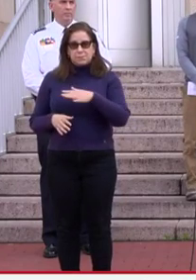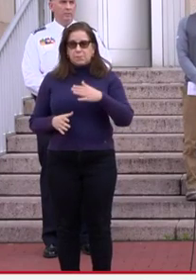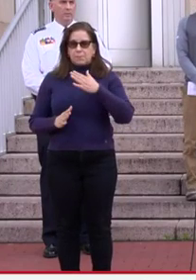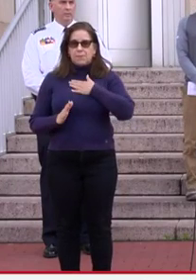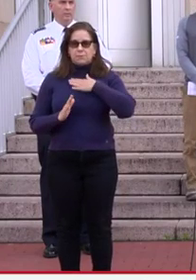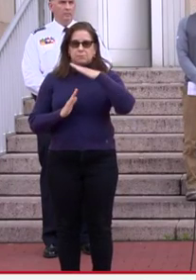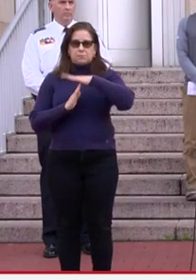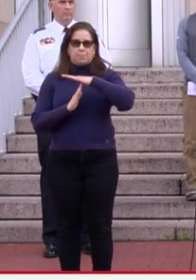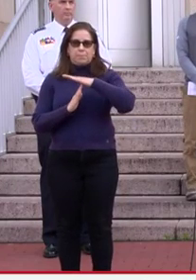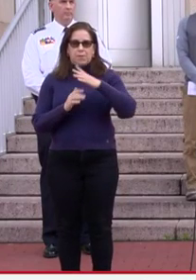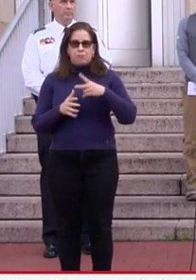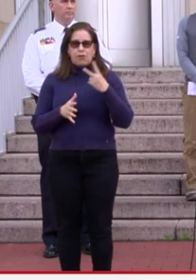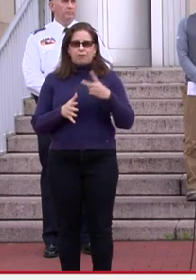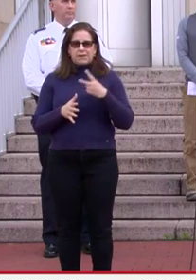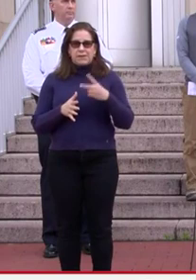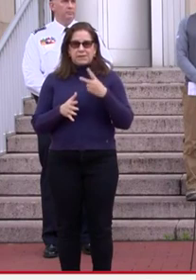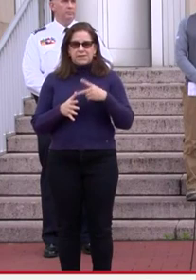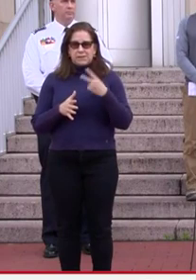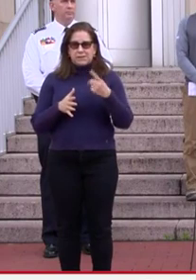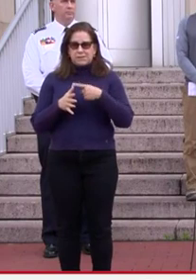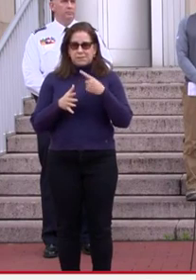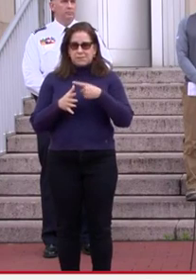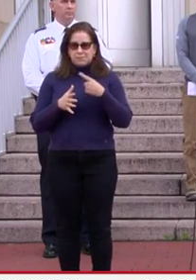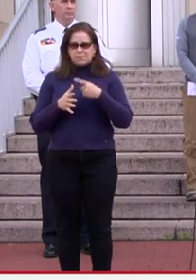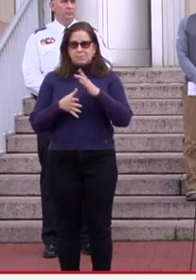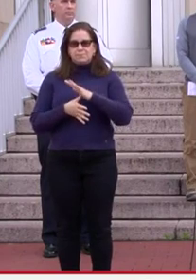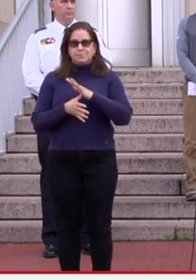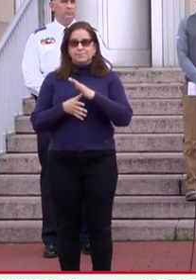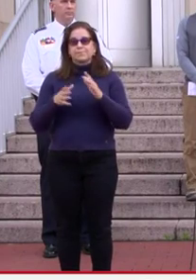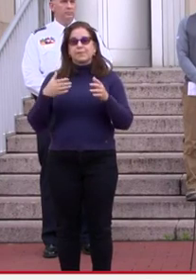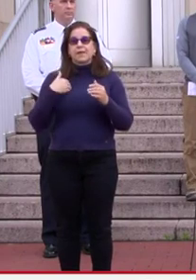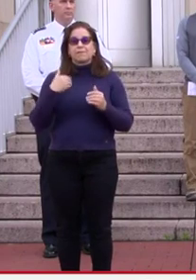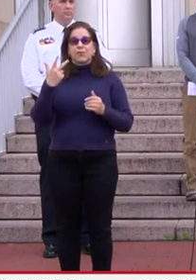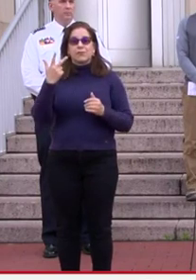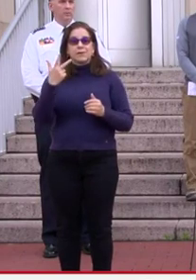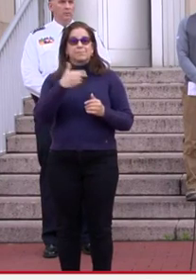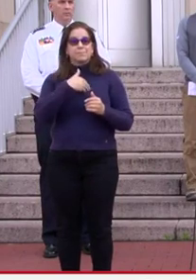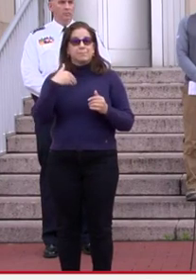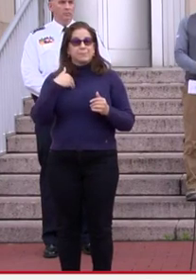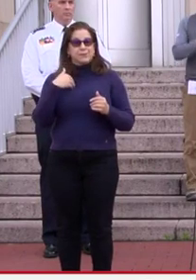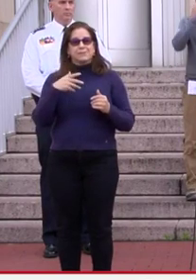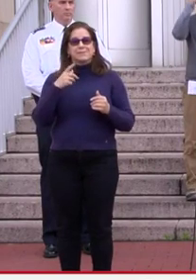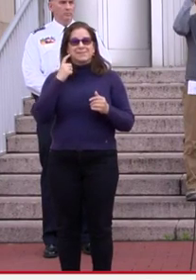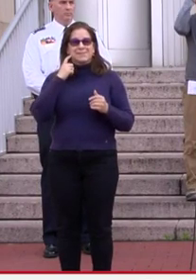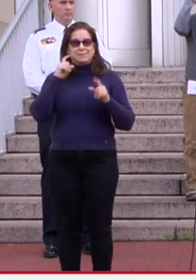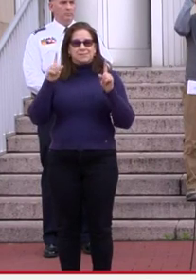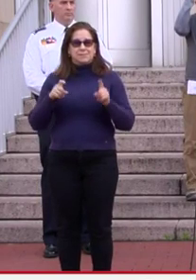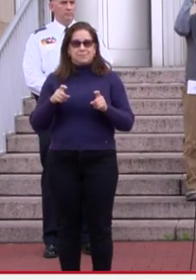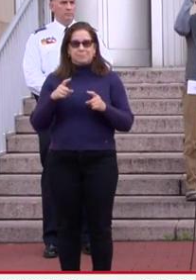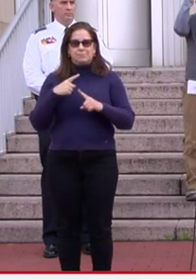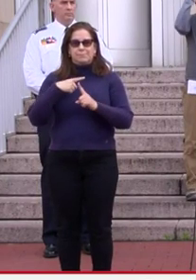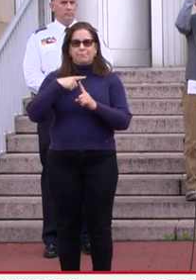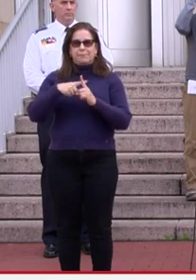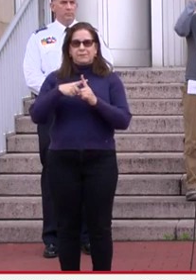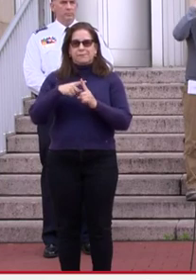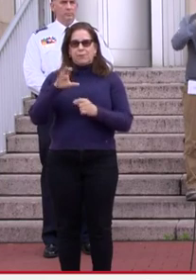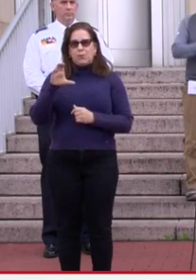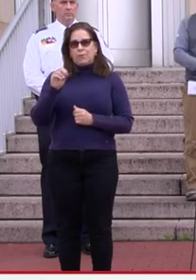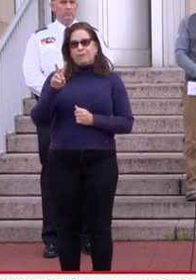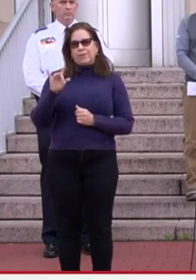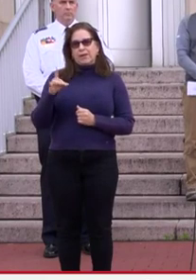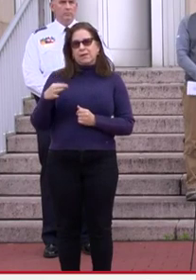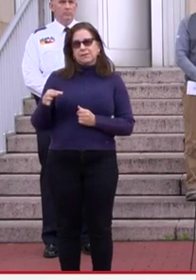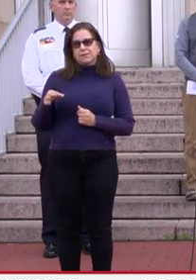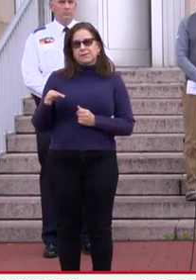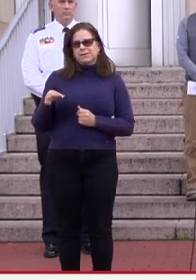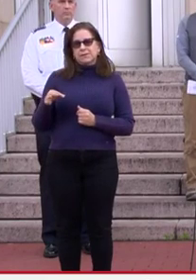that we've had 3 members that have tested positive for COVID-19. The members who had close contact with either of